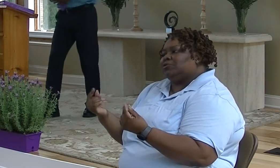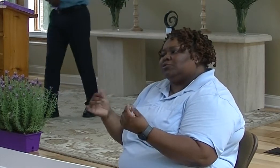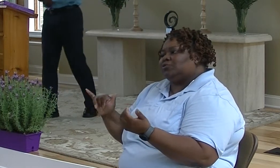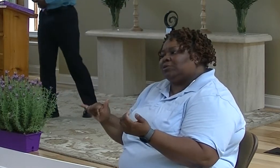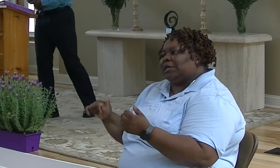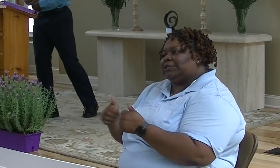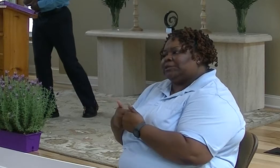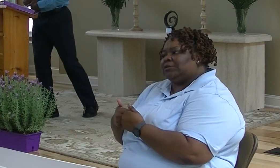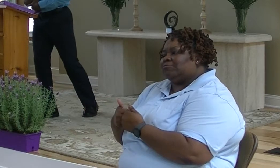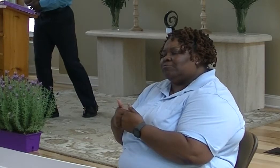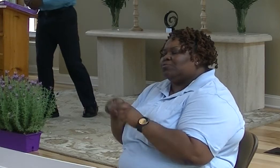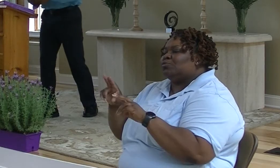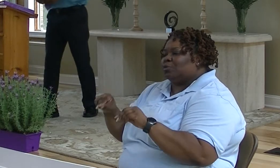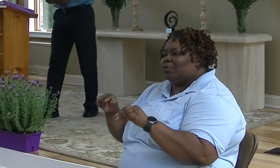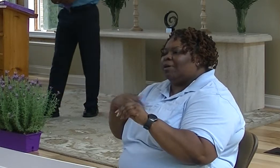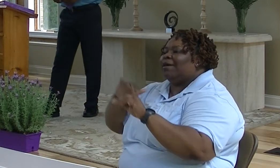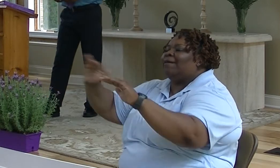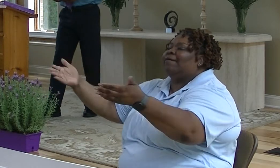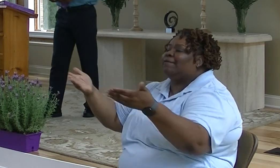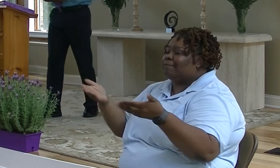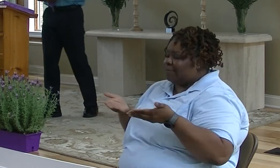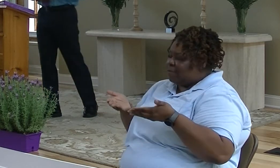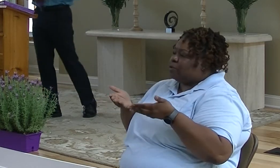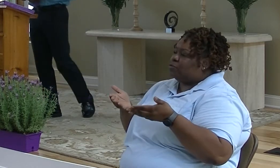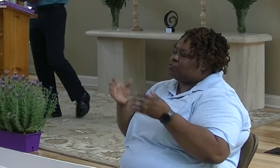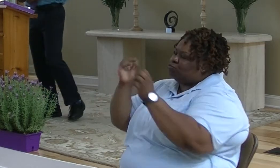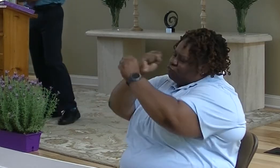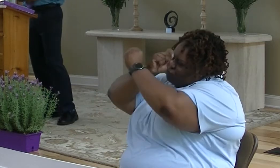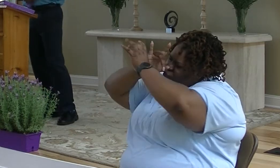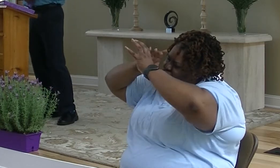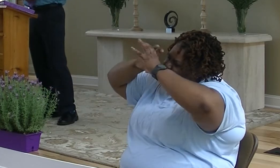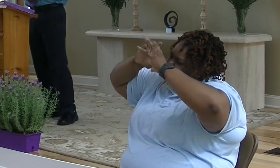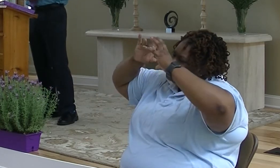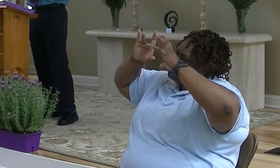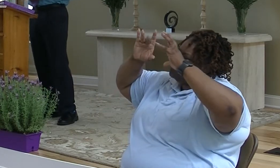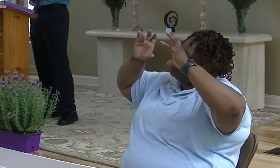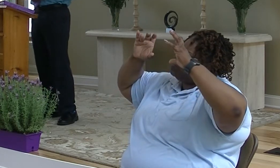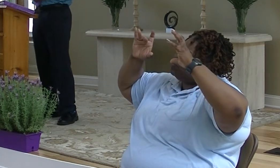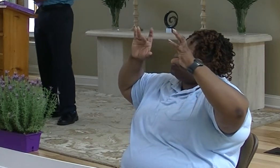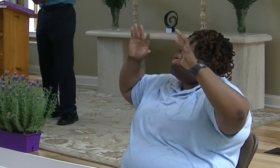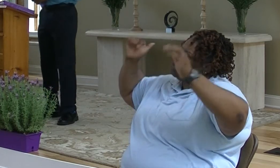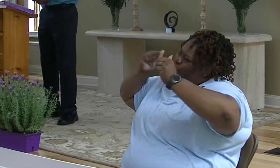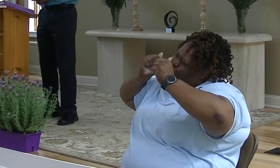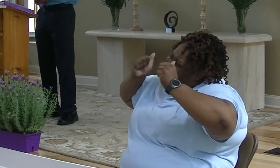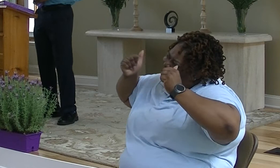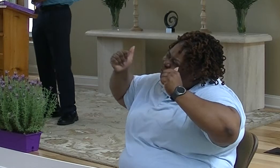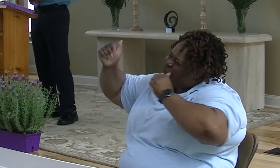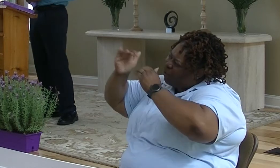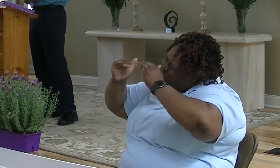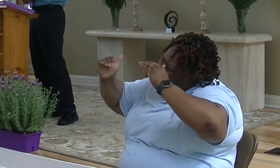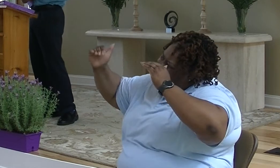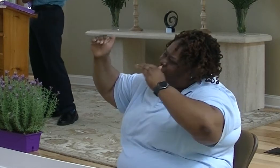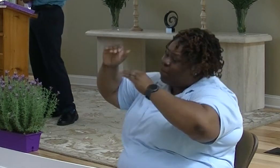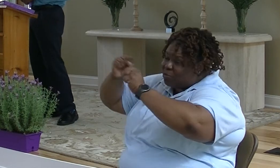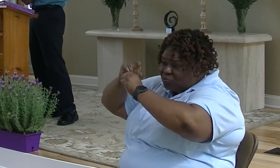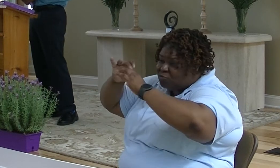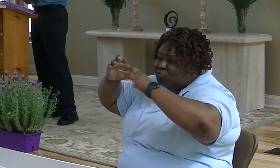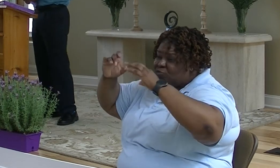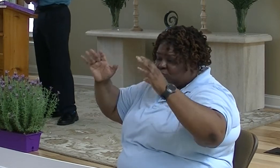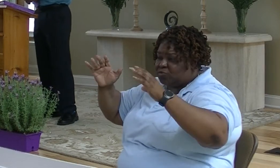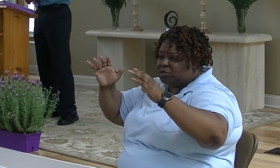challenge you. I invite you to dream far greater dreams than you have ever allowed yourself to